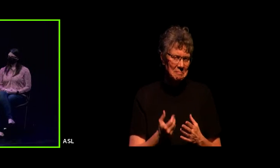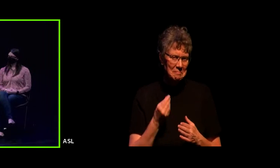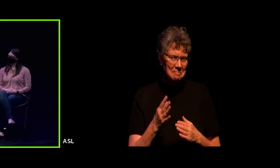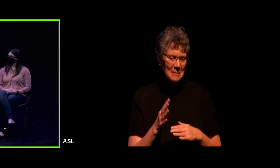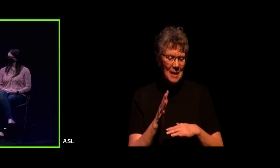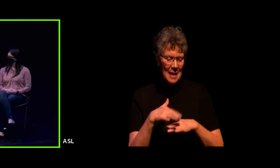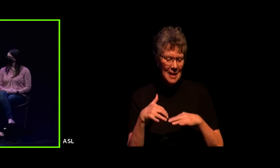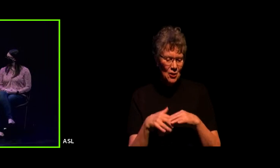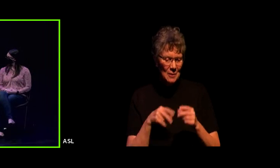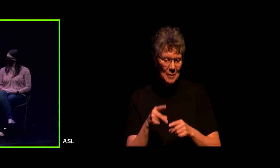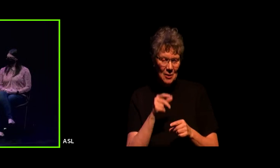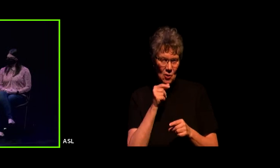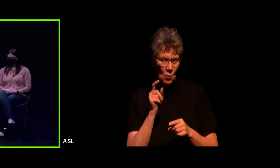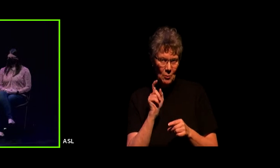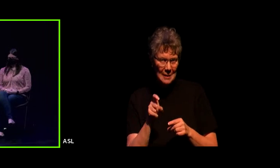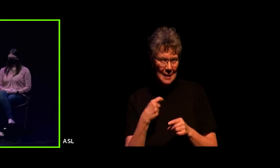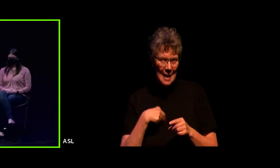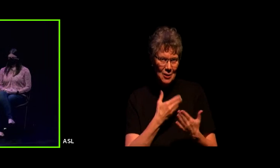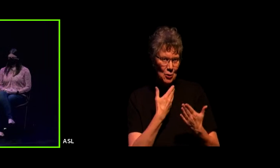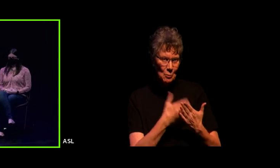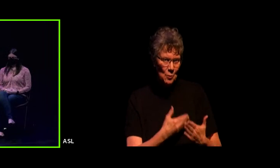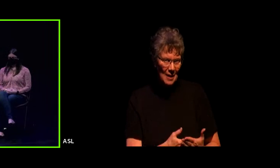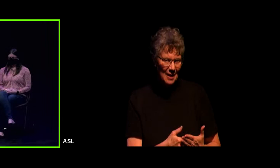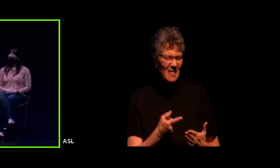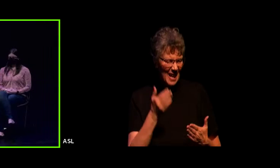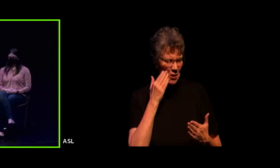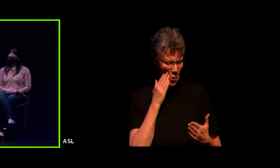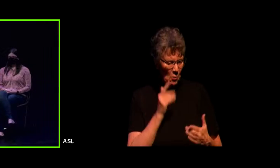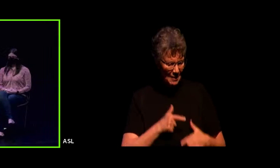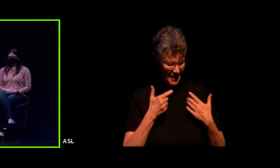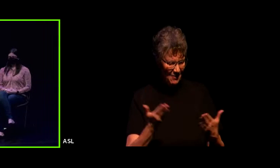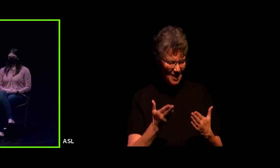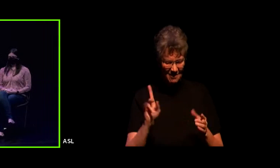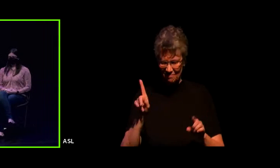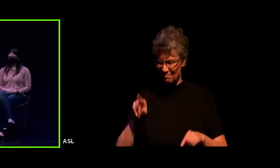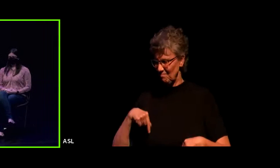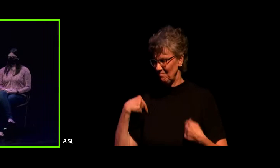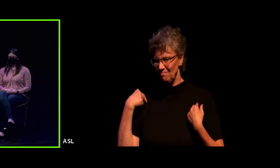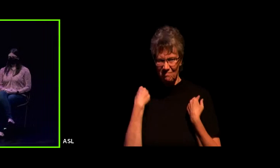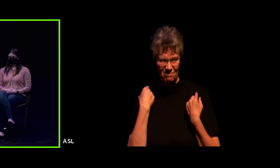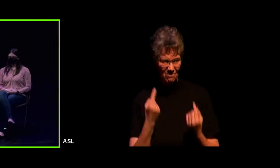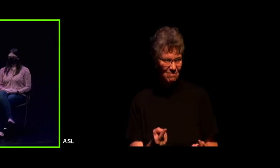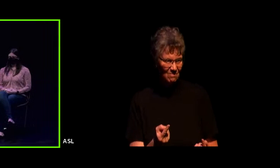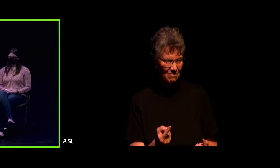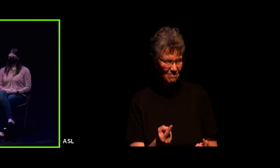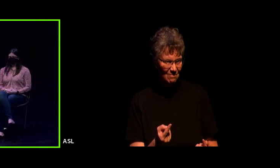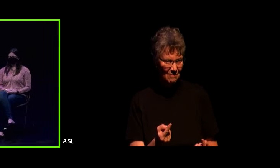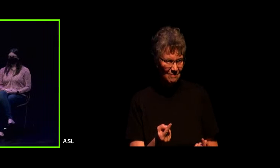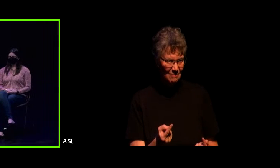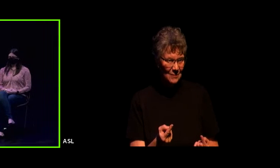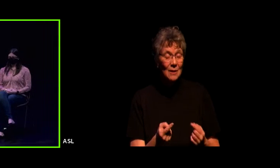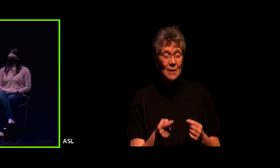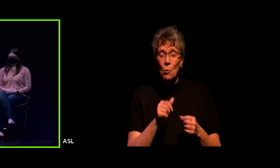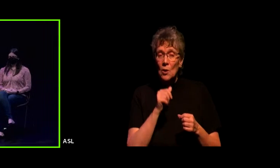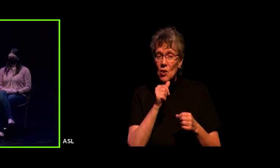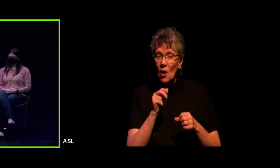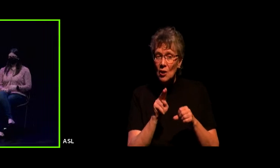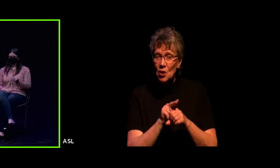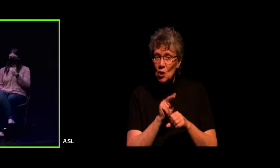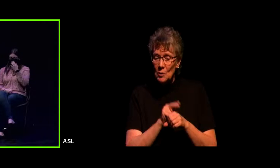were here and have been here since time immemorial. And I always want to be really careful that we're not using archaeology to validate